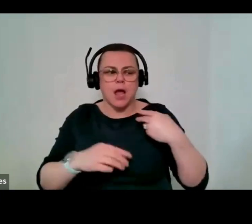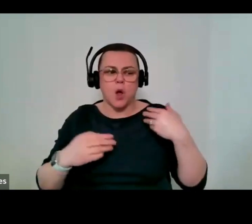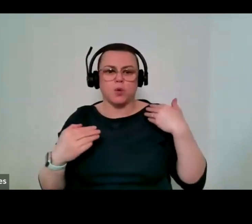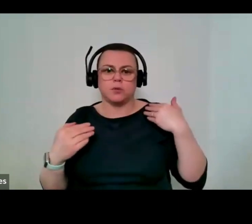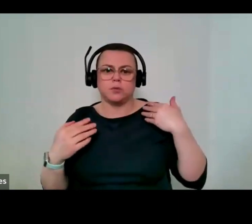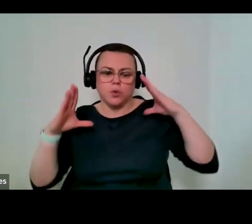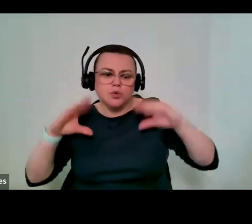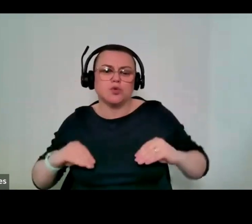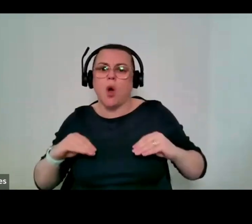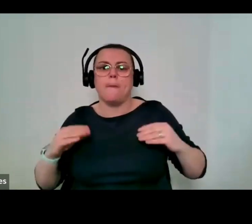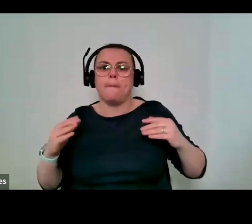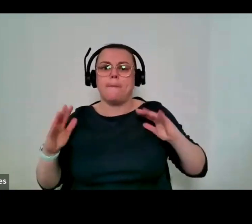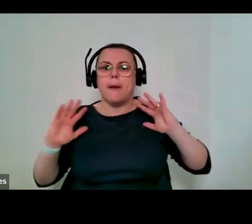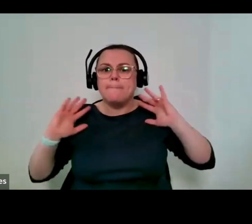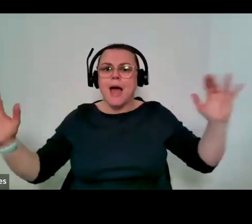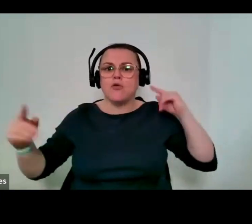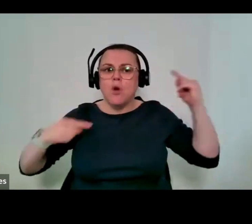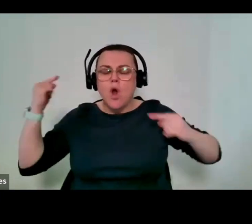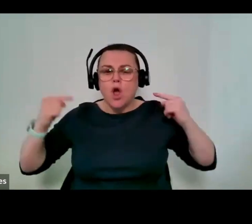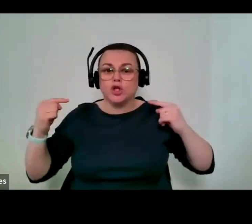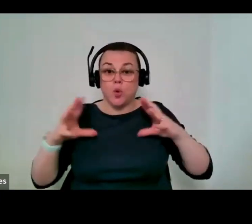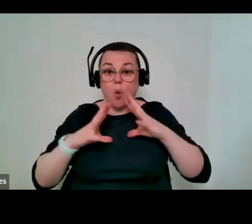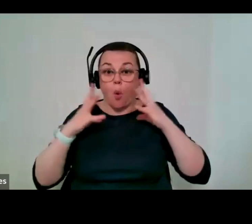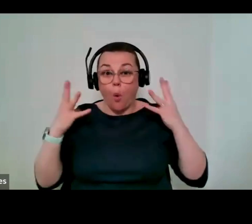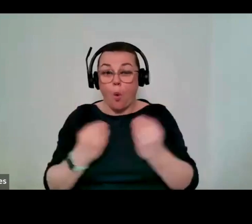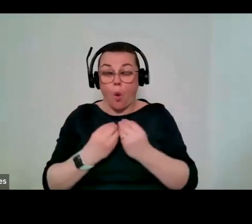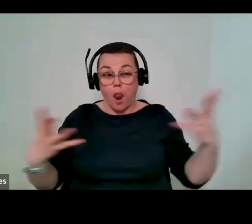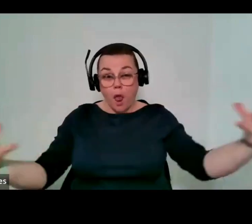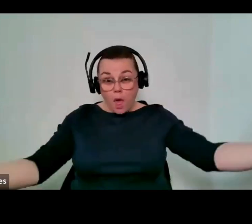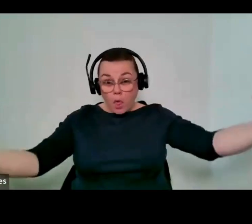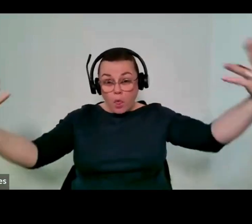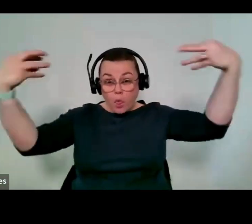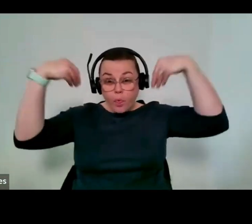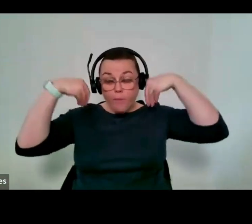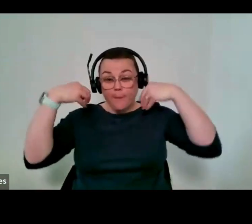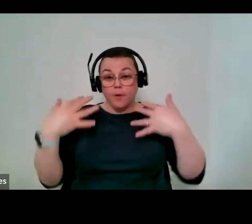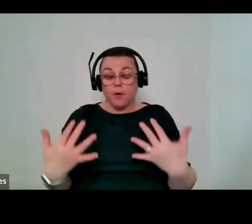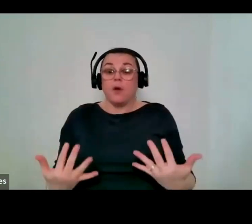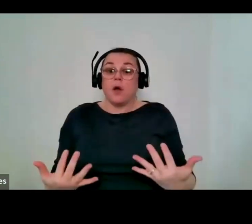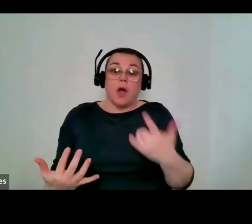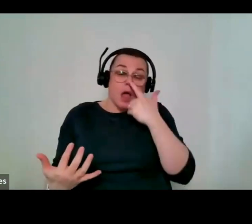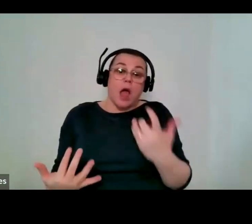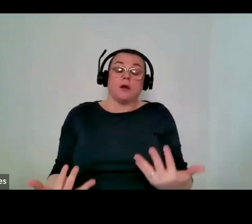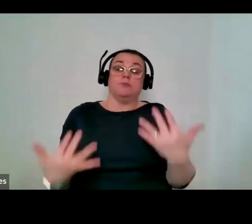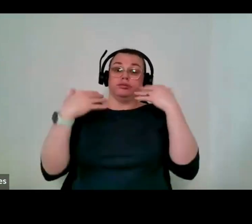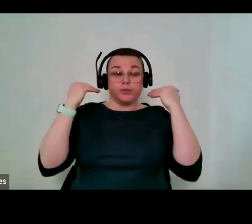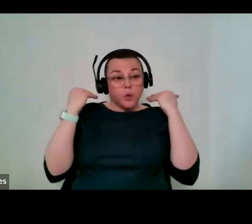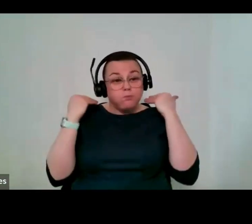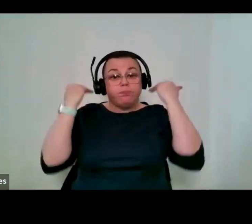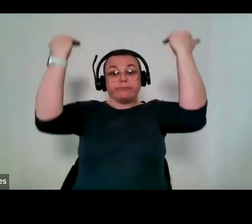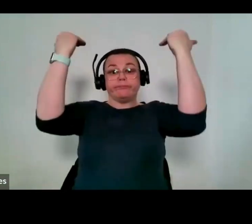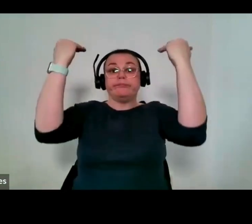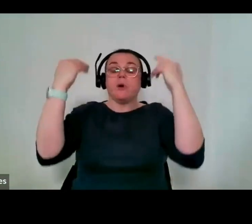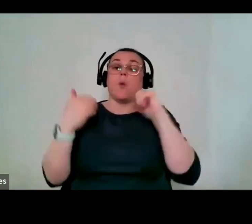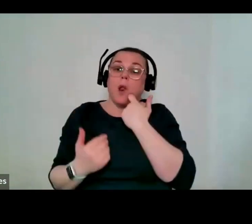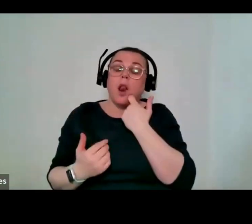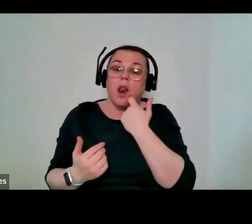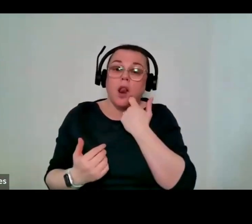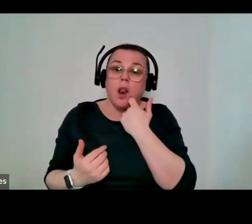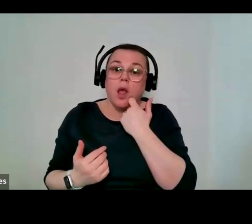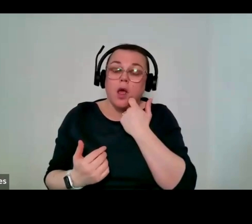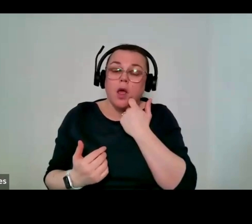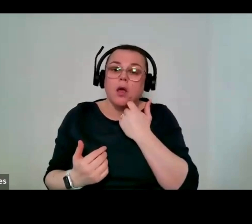So all the noise comes through our hearers and our amplifiers. And that can be